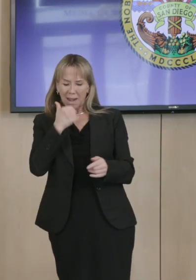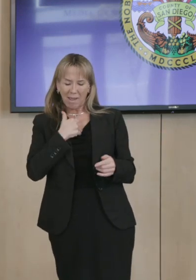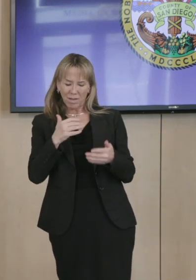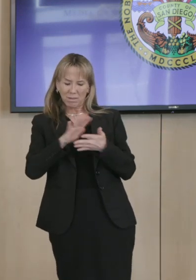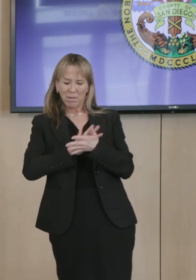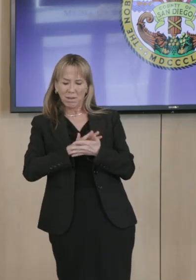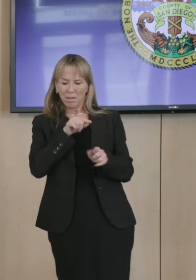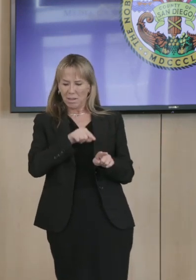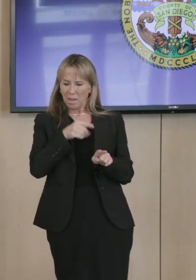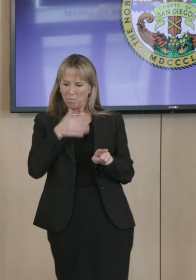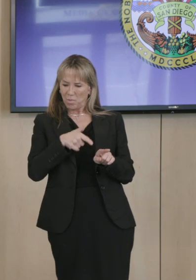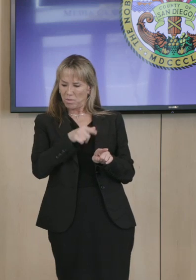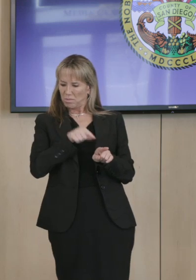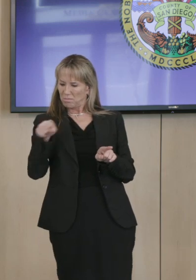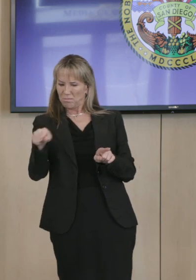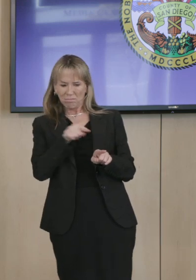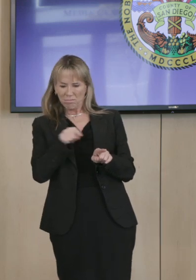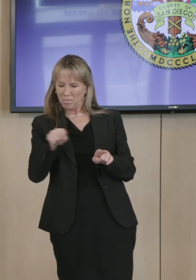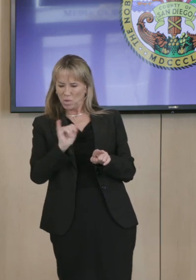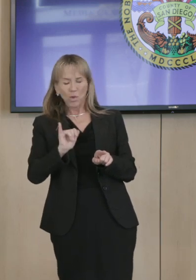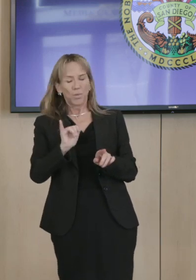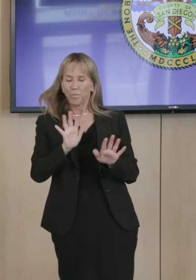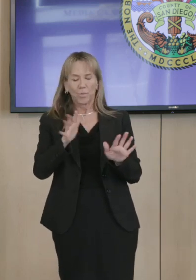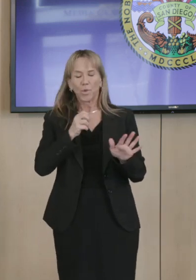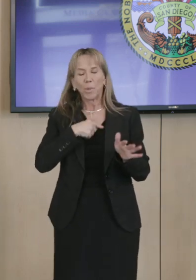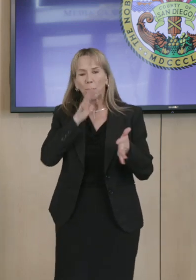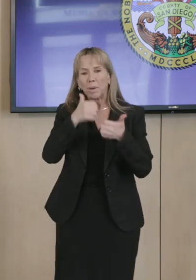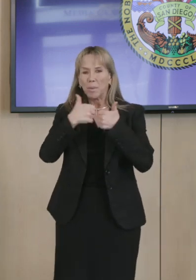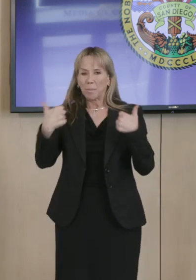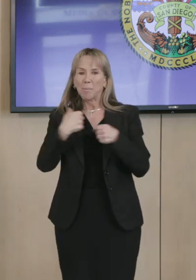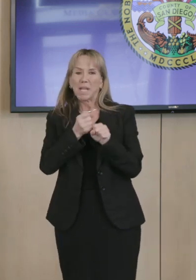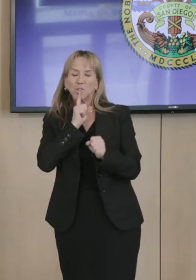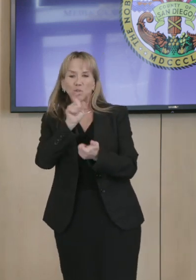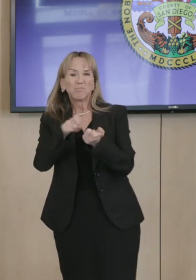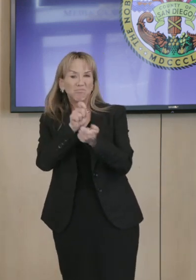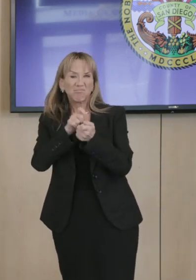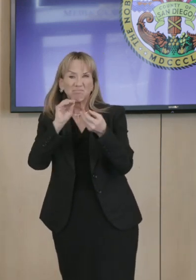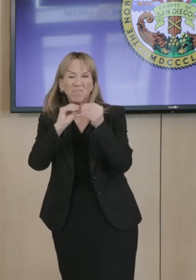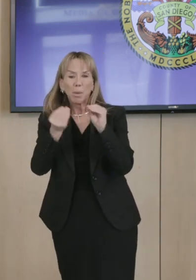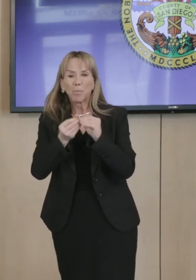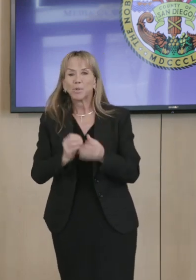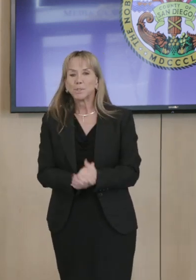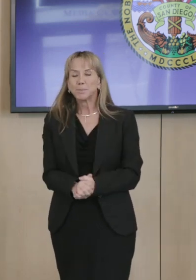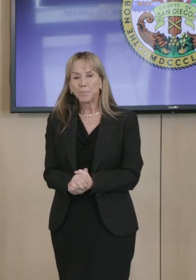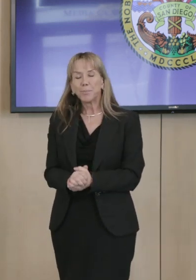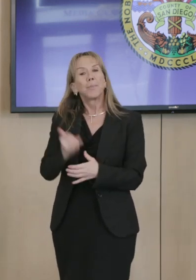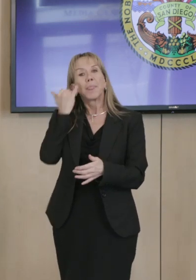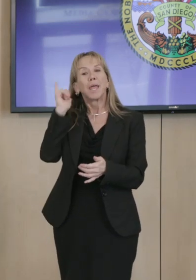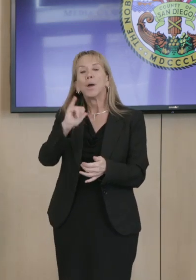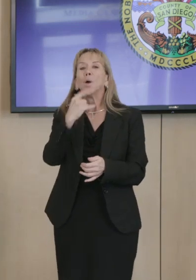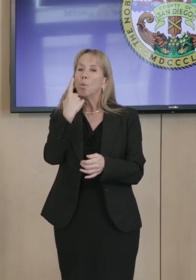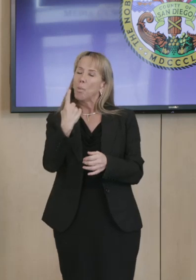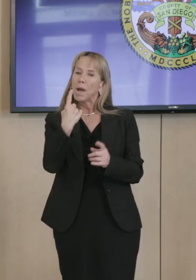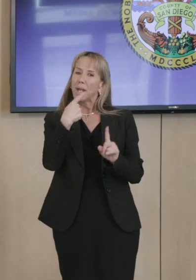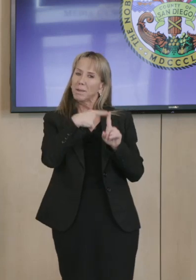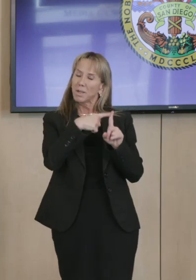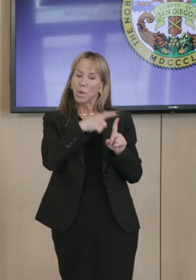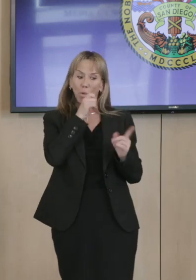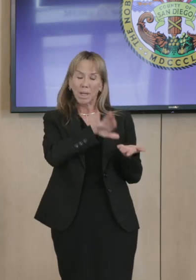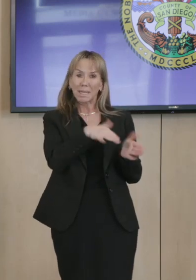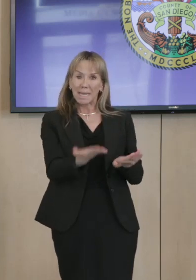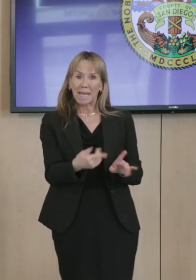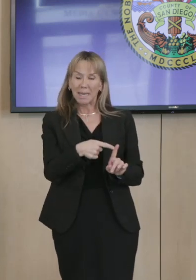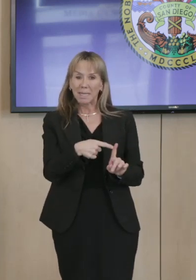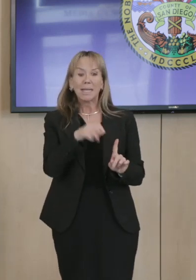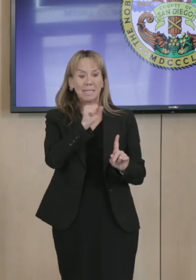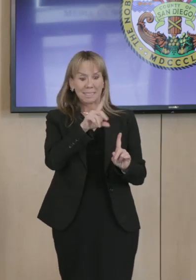an overall number that may not be accurate. A great example of that is one of our cases that died was an individual who was a